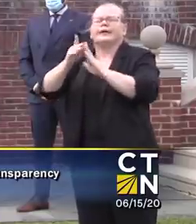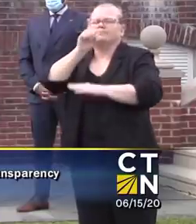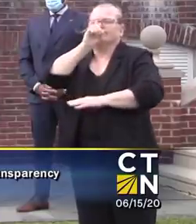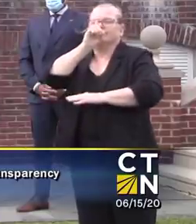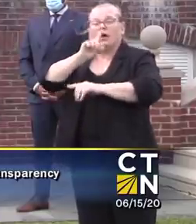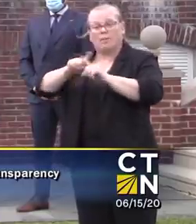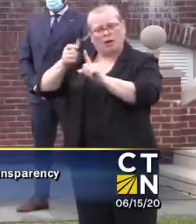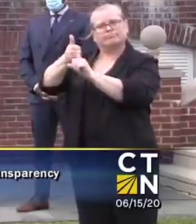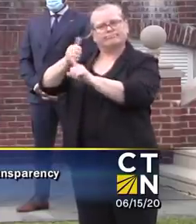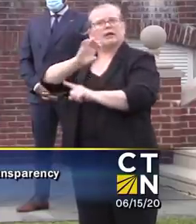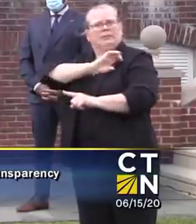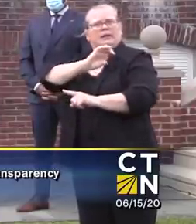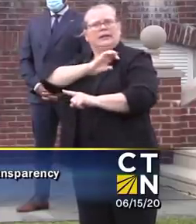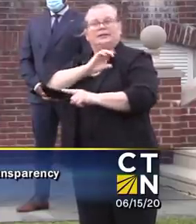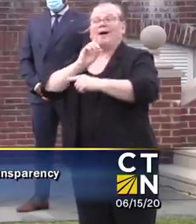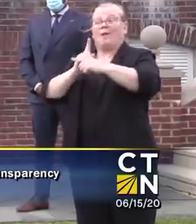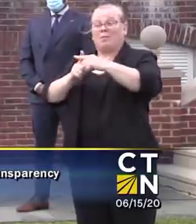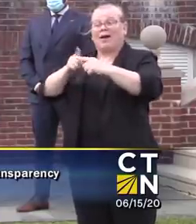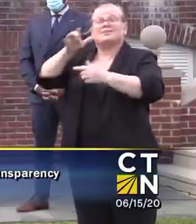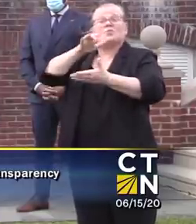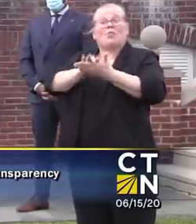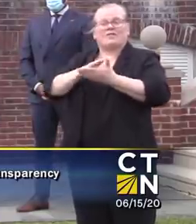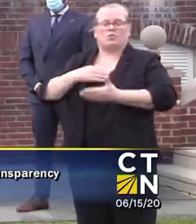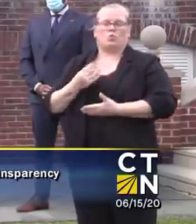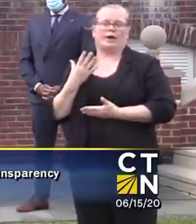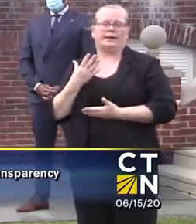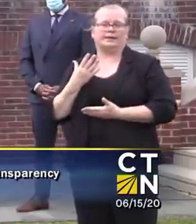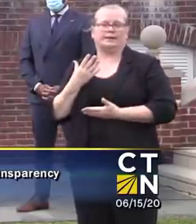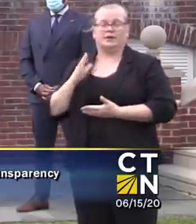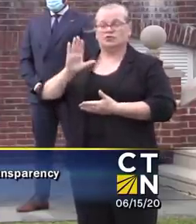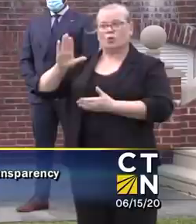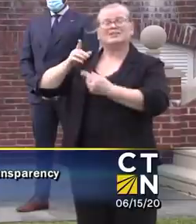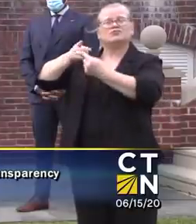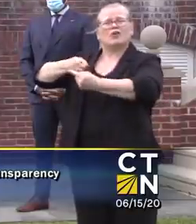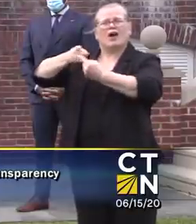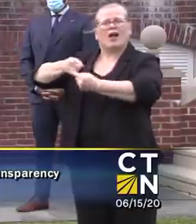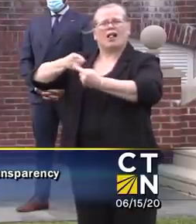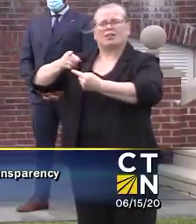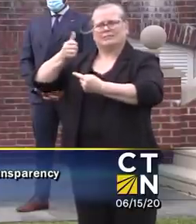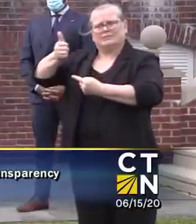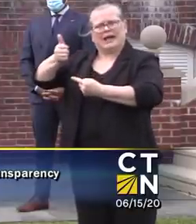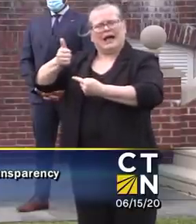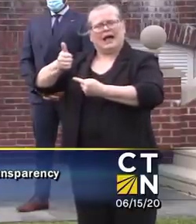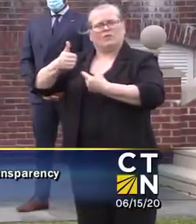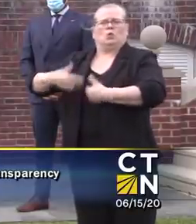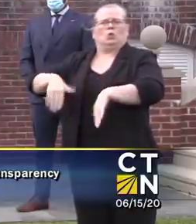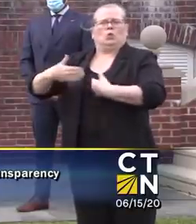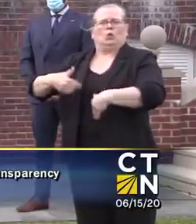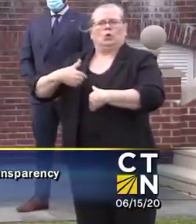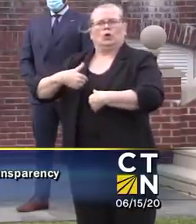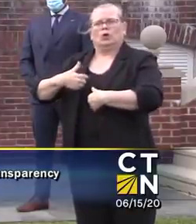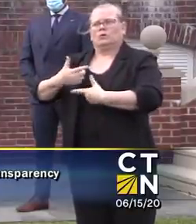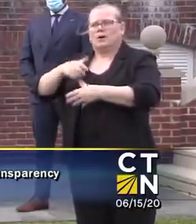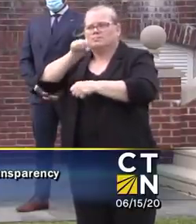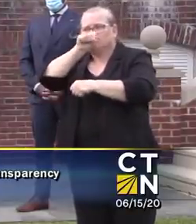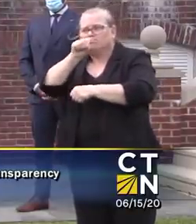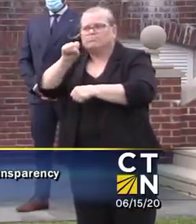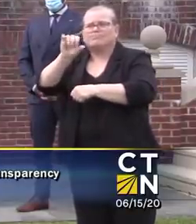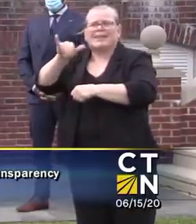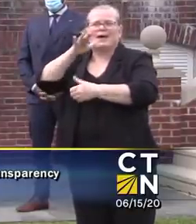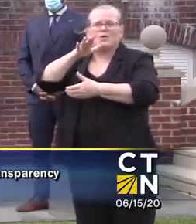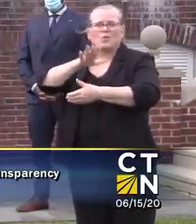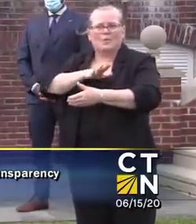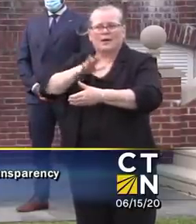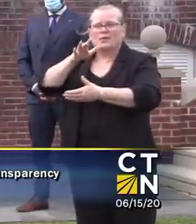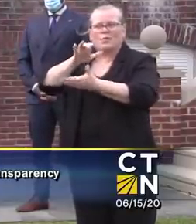just imagine the struggles that he has to encounter. But we love her and we love his family. But I know that there, again, are some good actors and